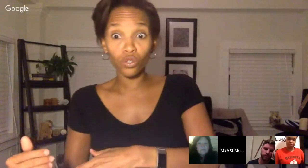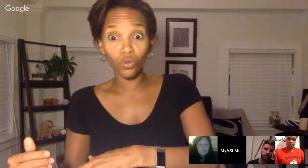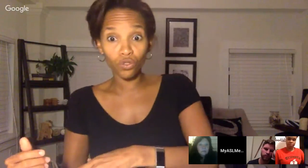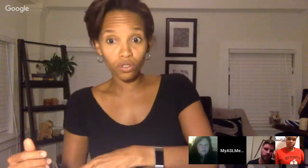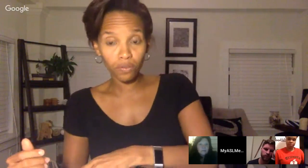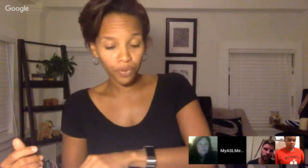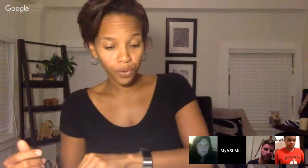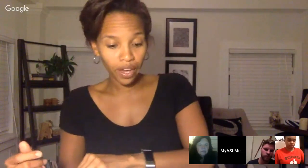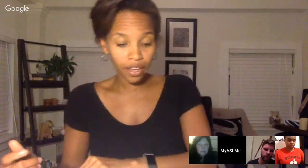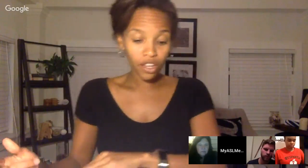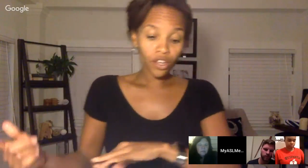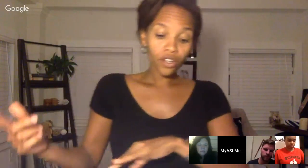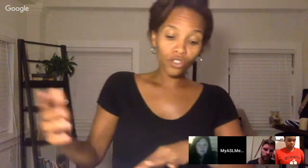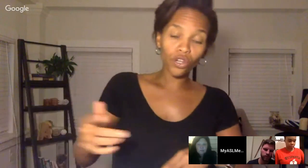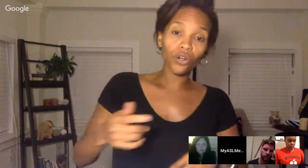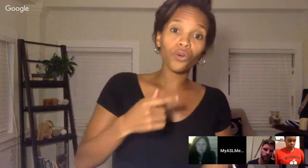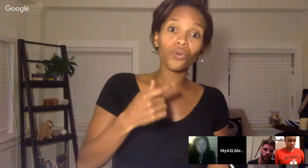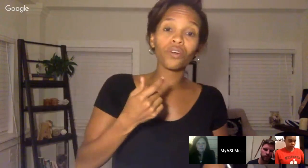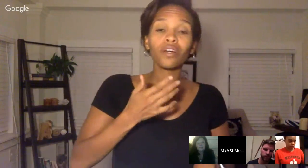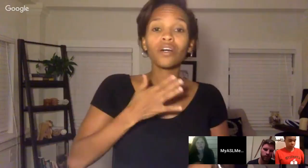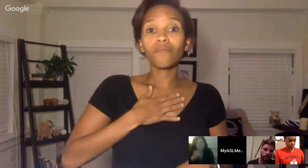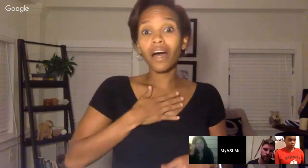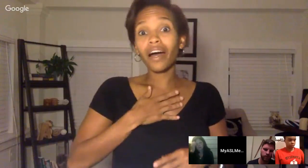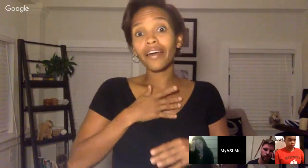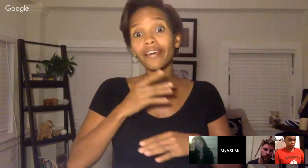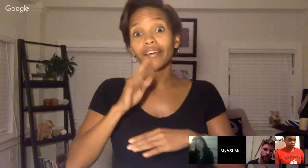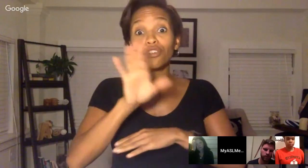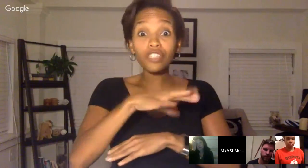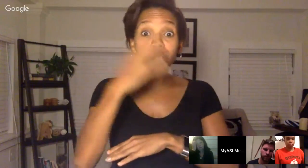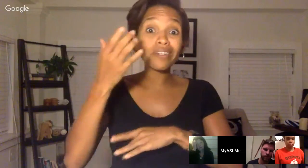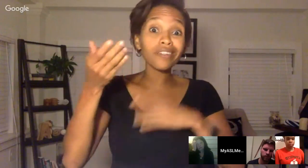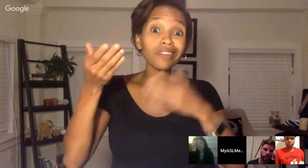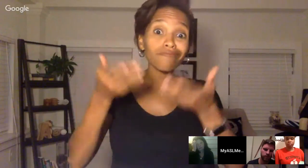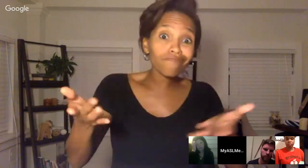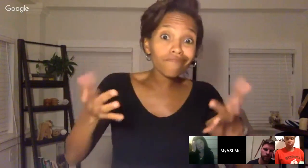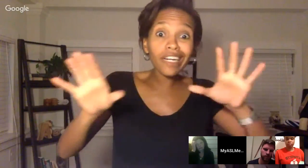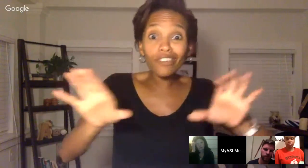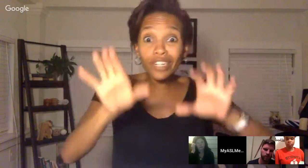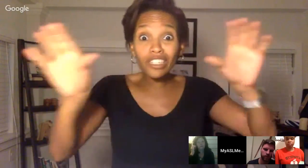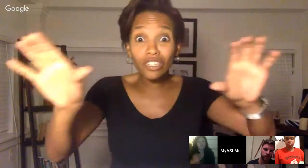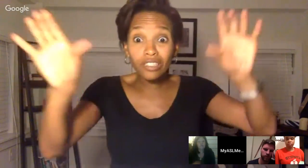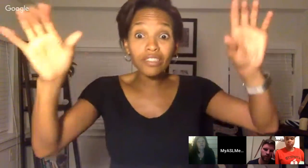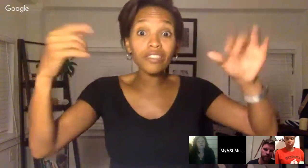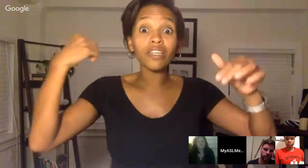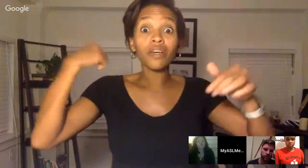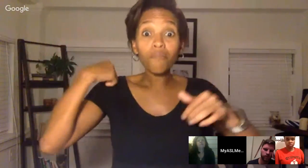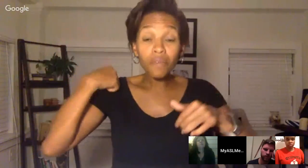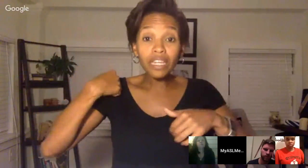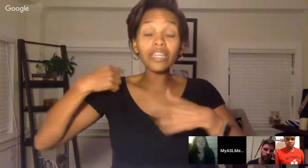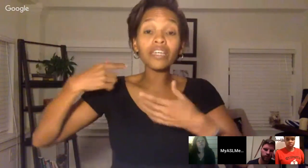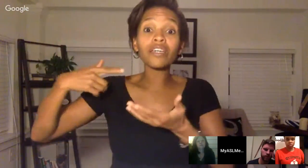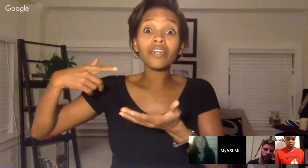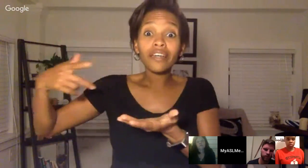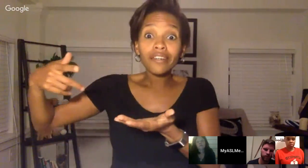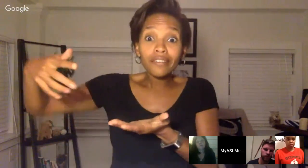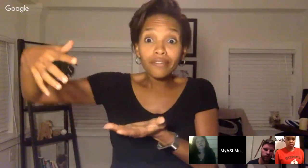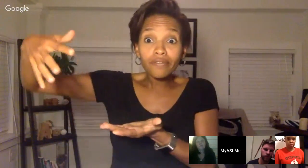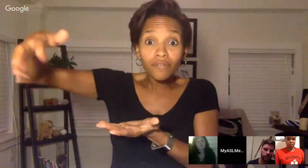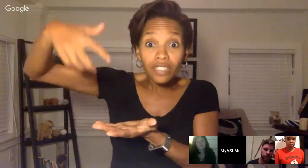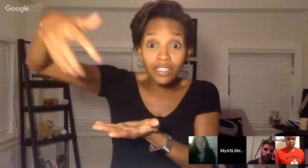local school. Okay, so my Christmas decorations,